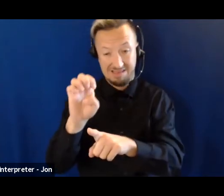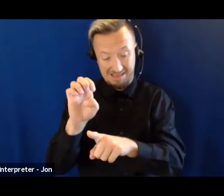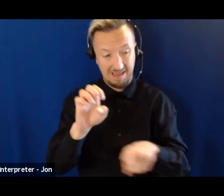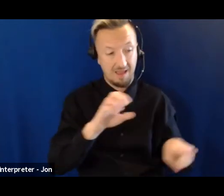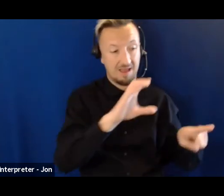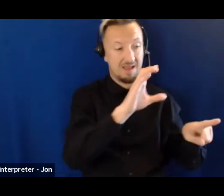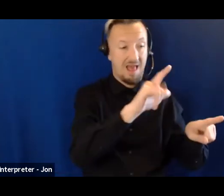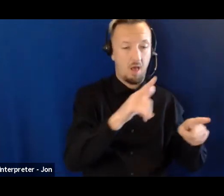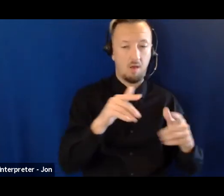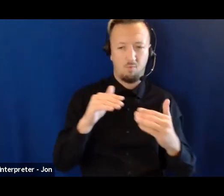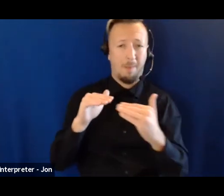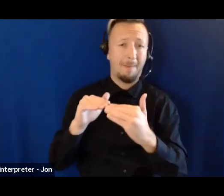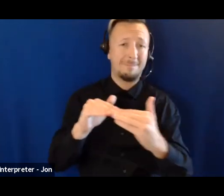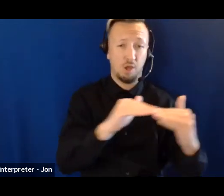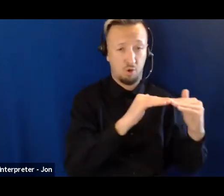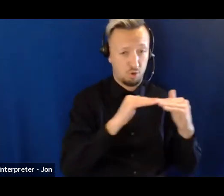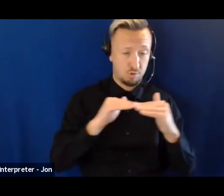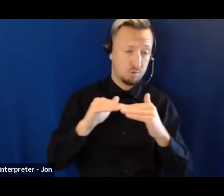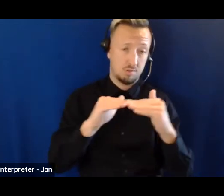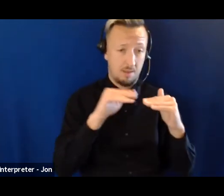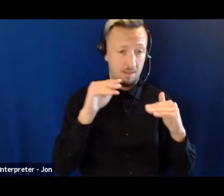And just the whole